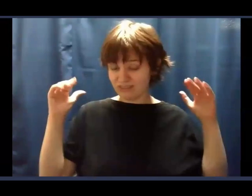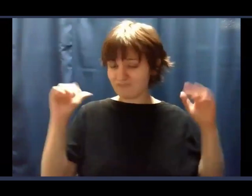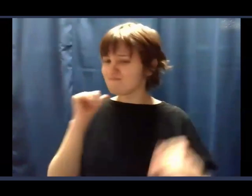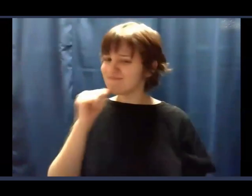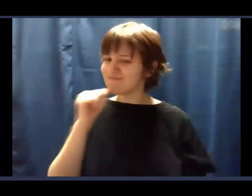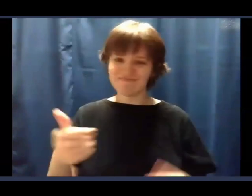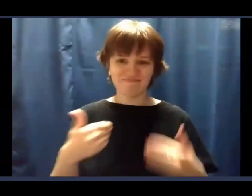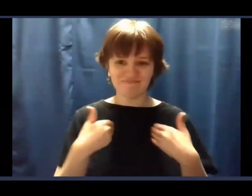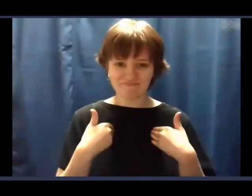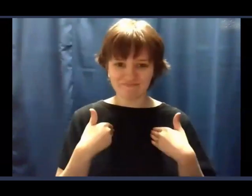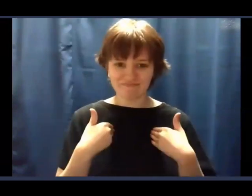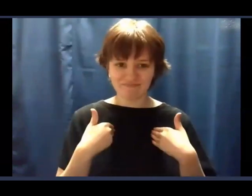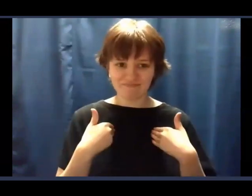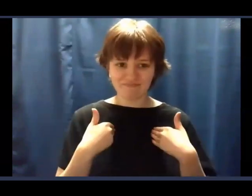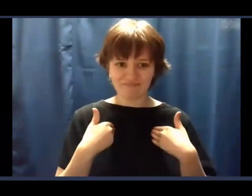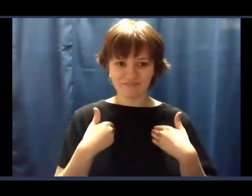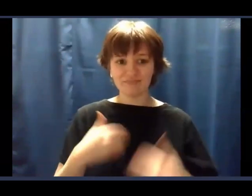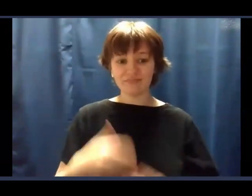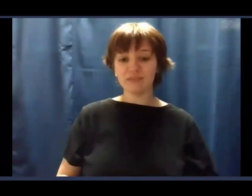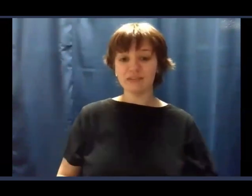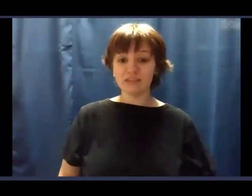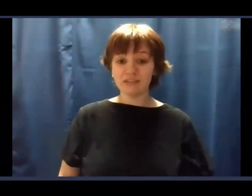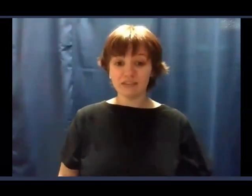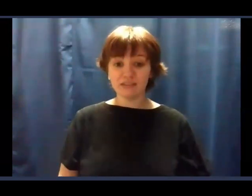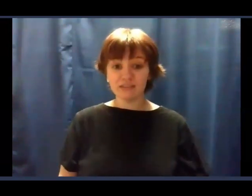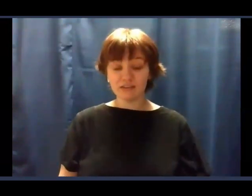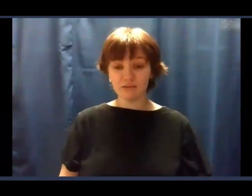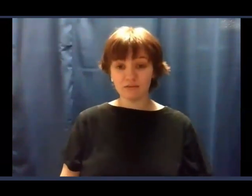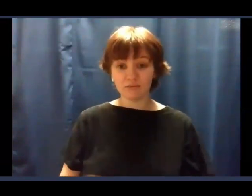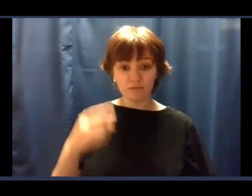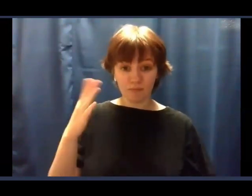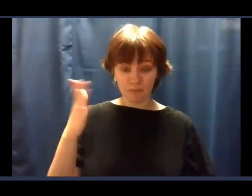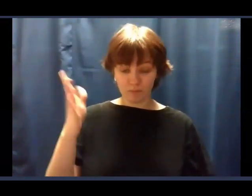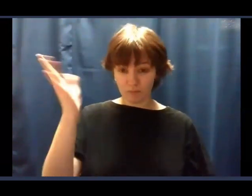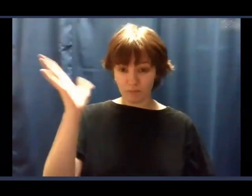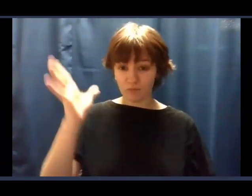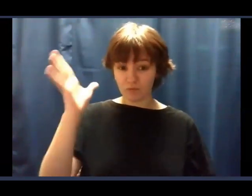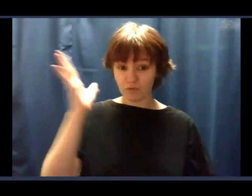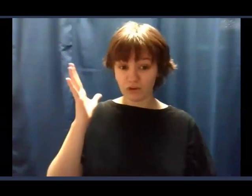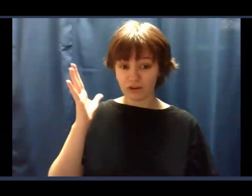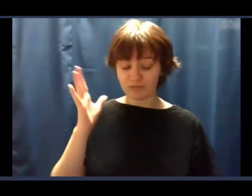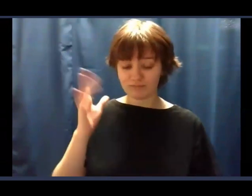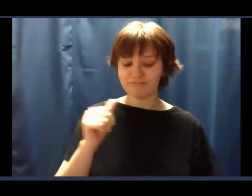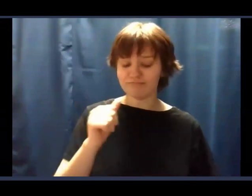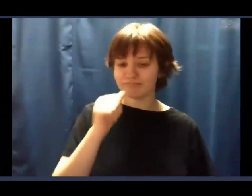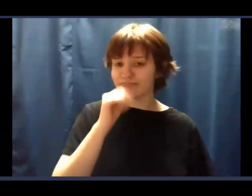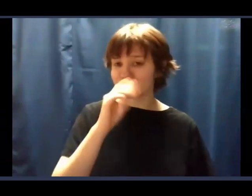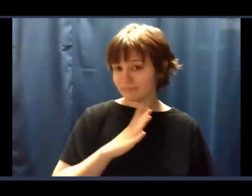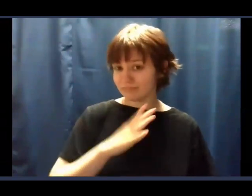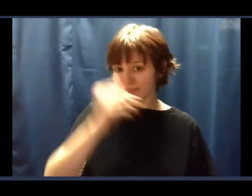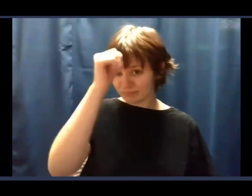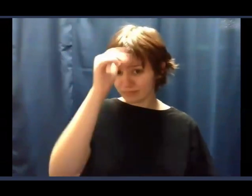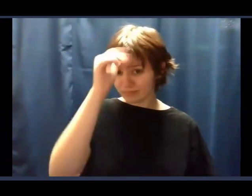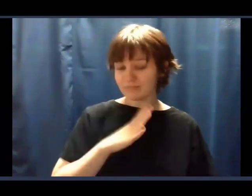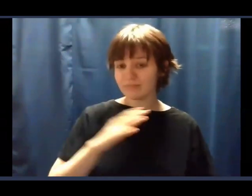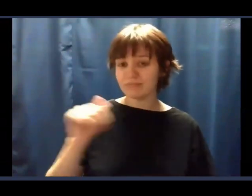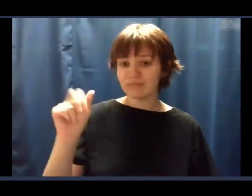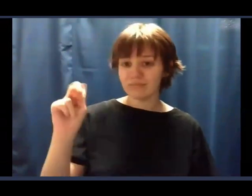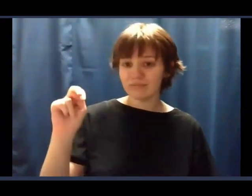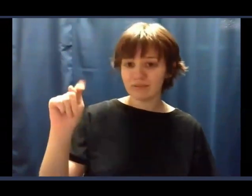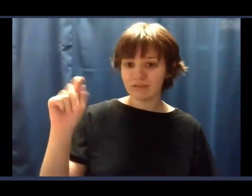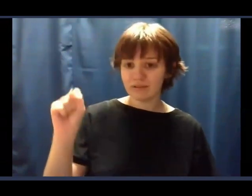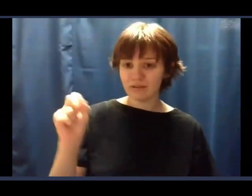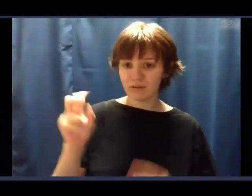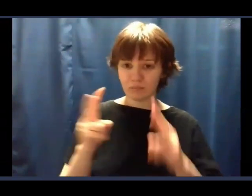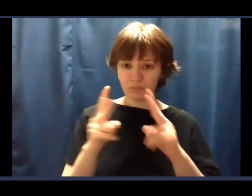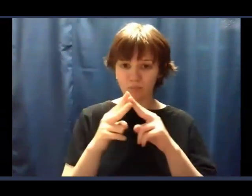And when the males are done mating, they just die. When the females are finished mating, they land, bite